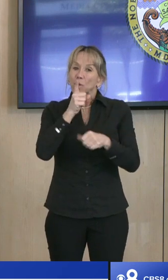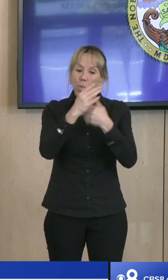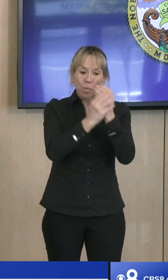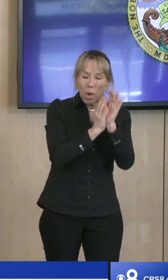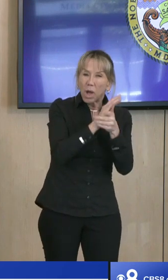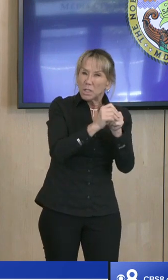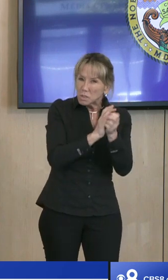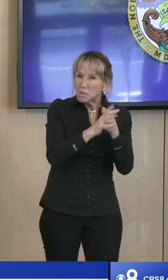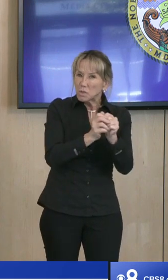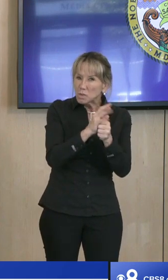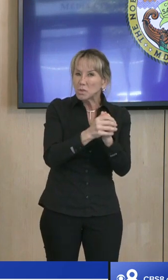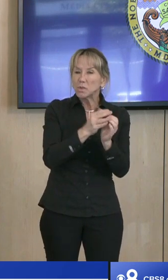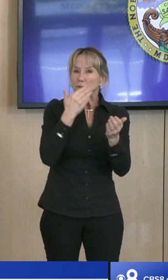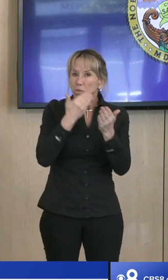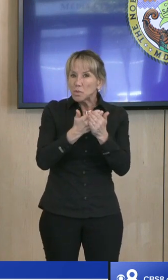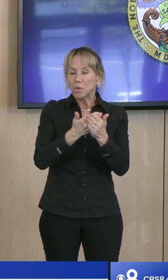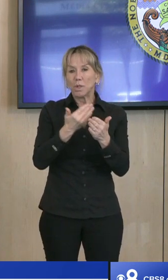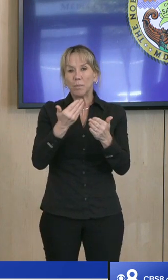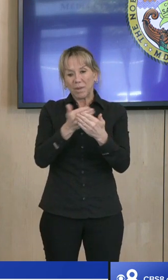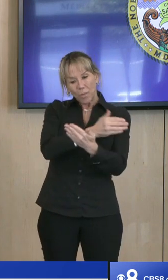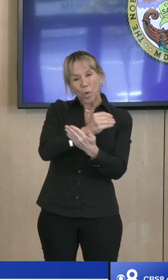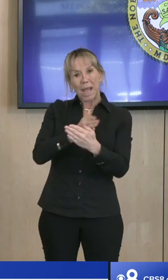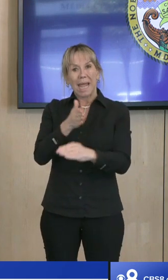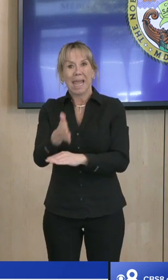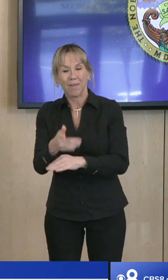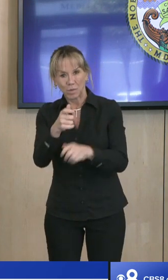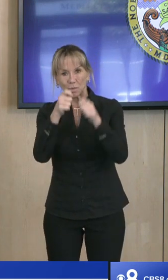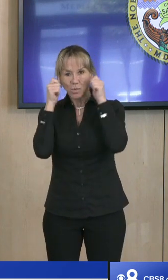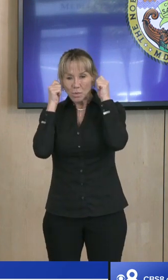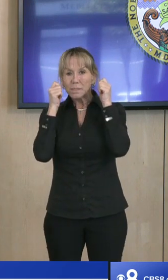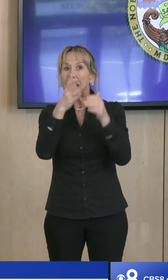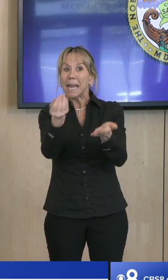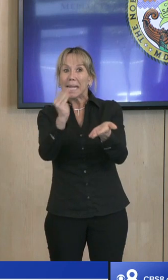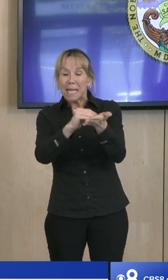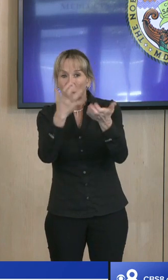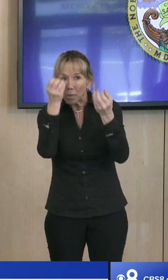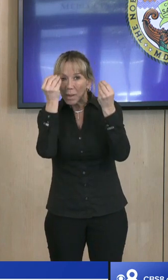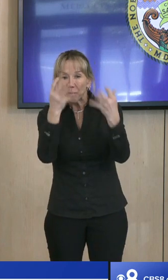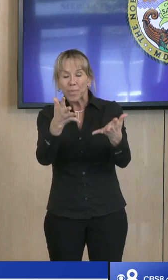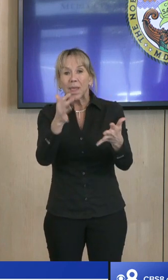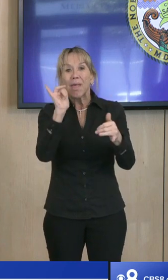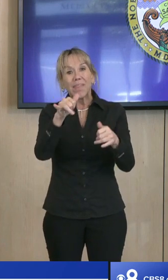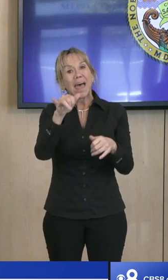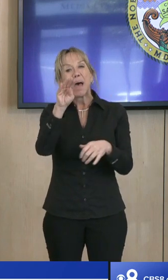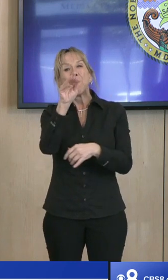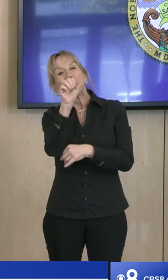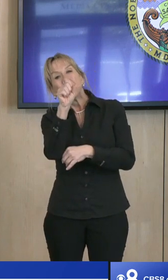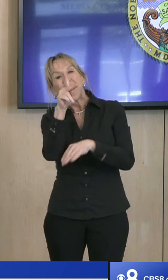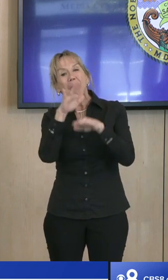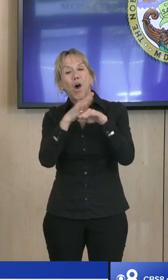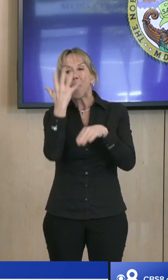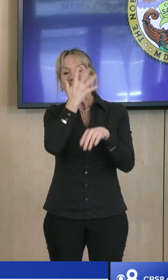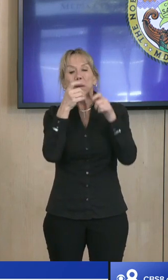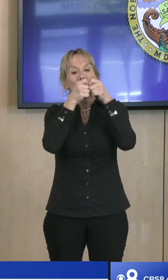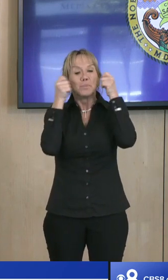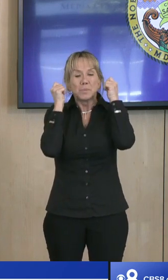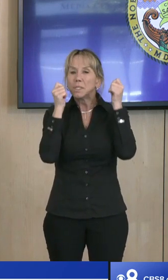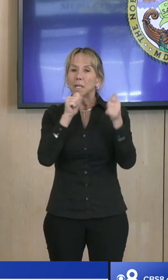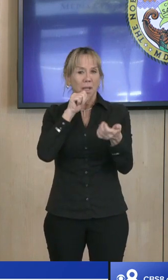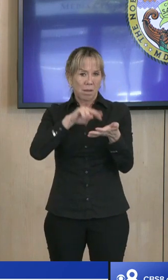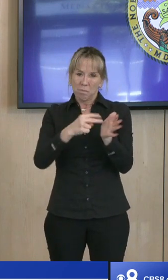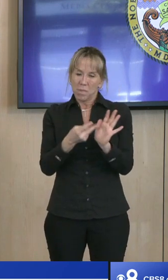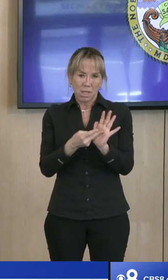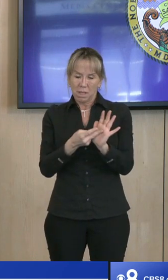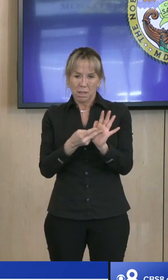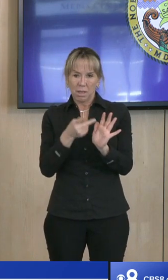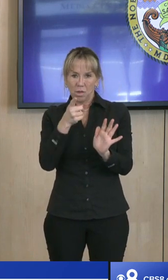your hands. And again, to reiterate the point, a face mask does not stop you from getting it. It may